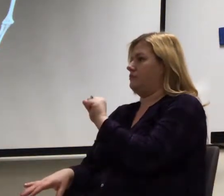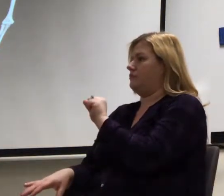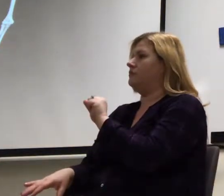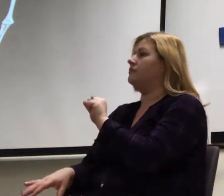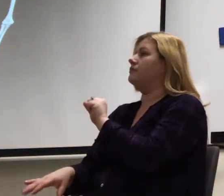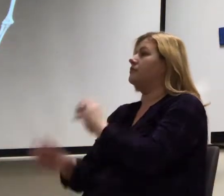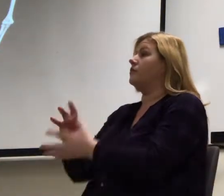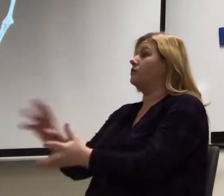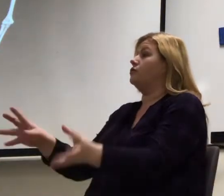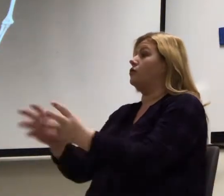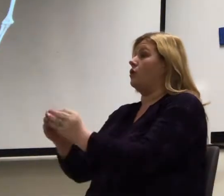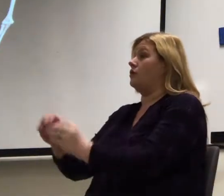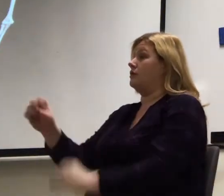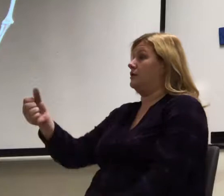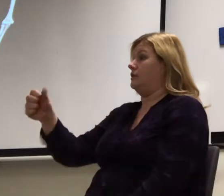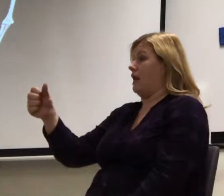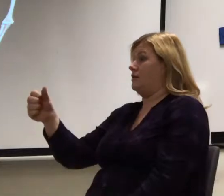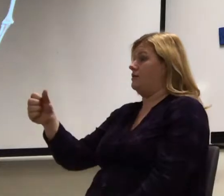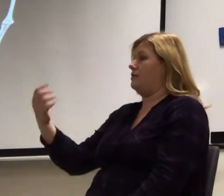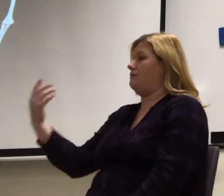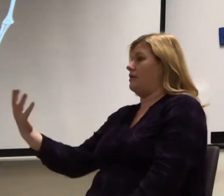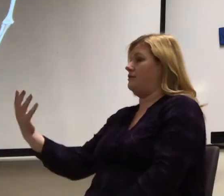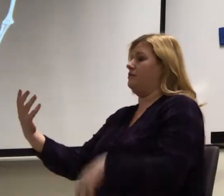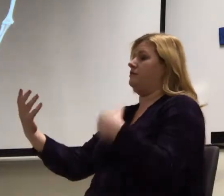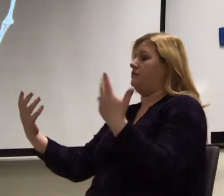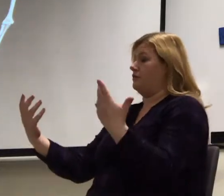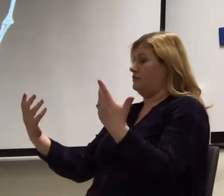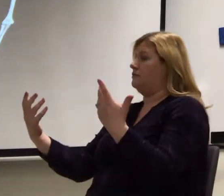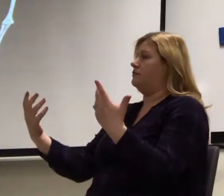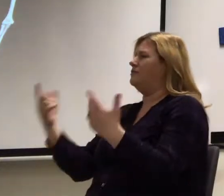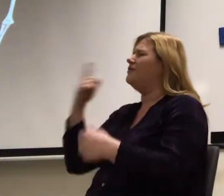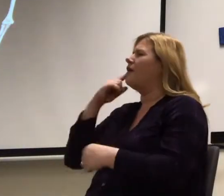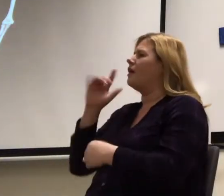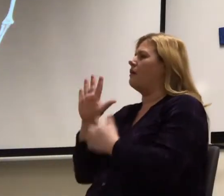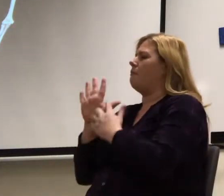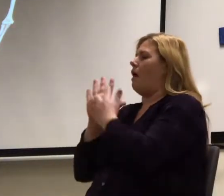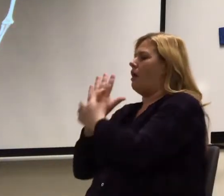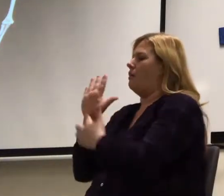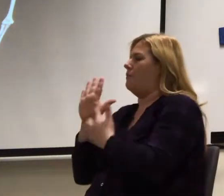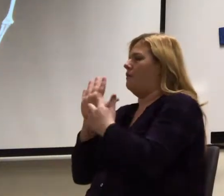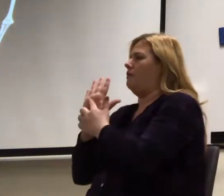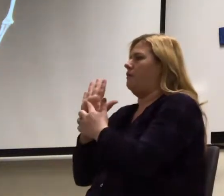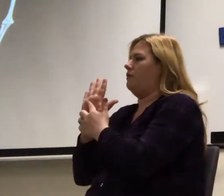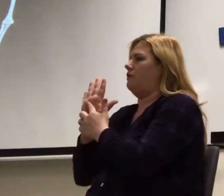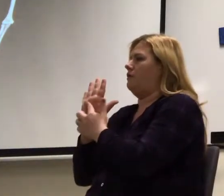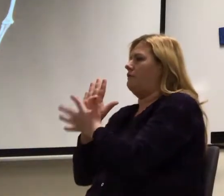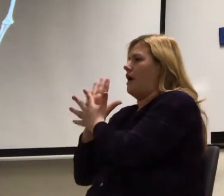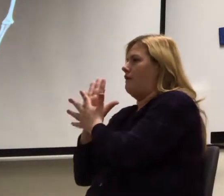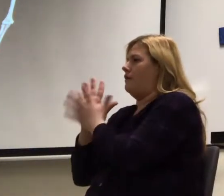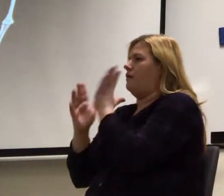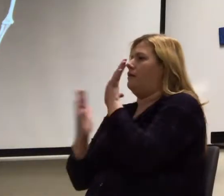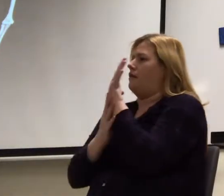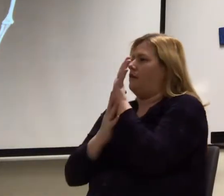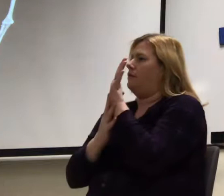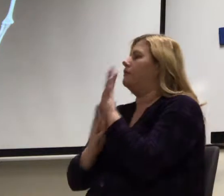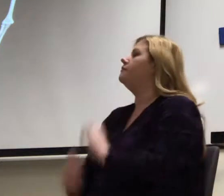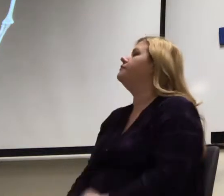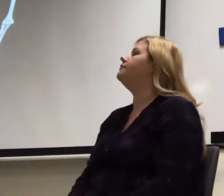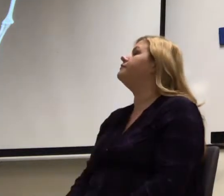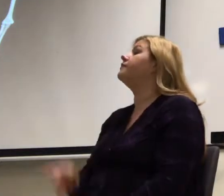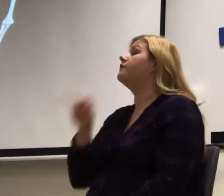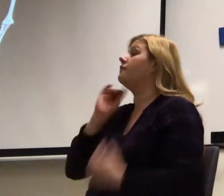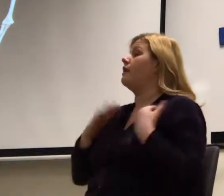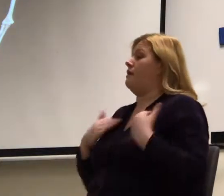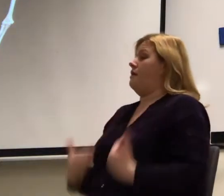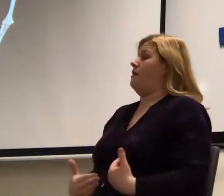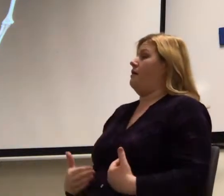So for a total of 10, 5 per hand. So just think palm of your hand. And then for anatomy, the